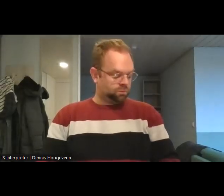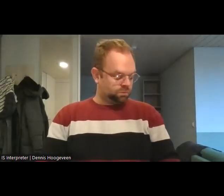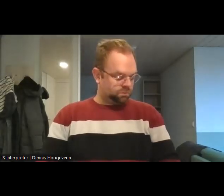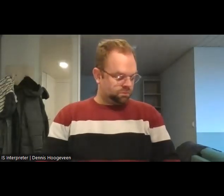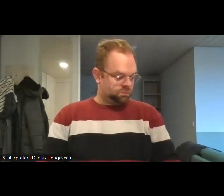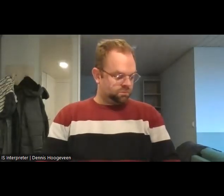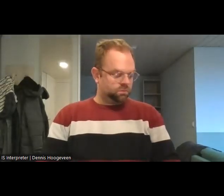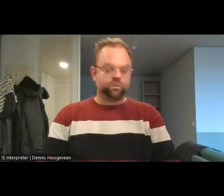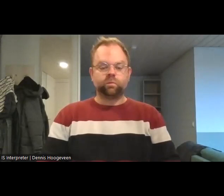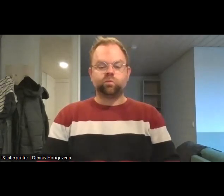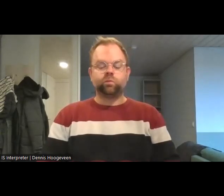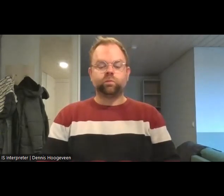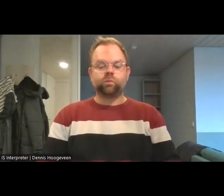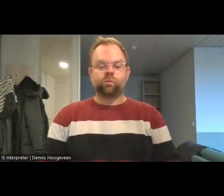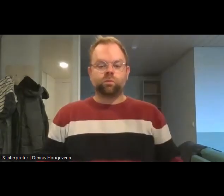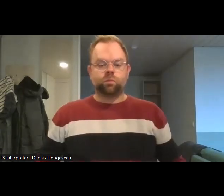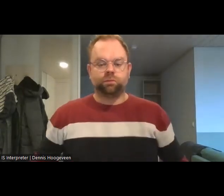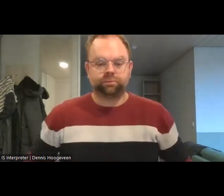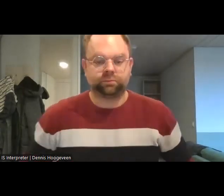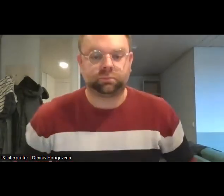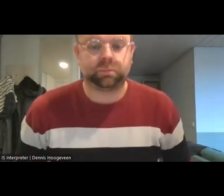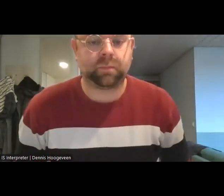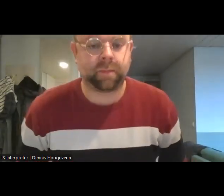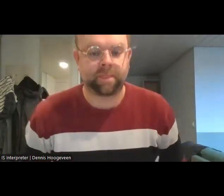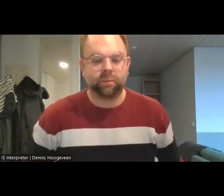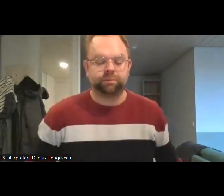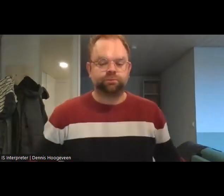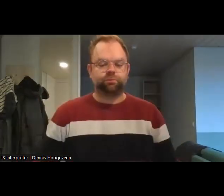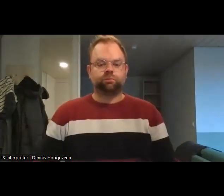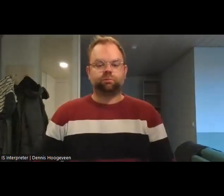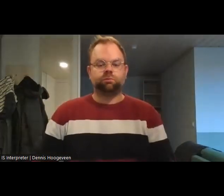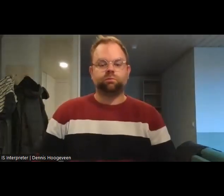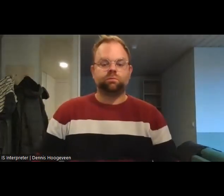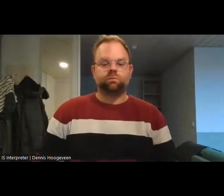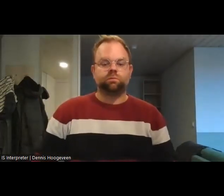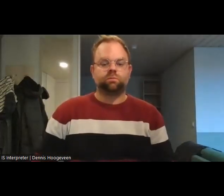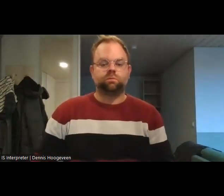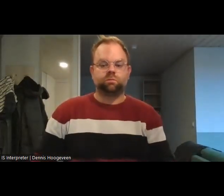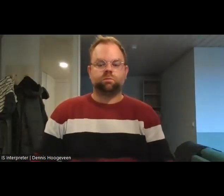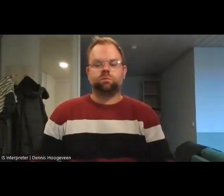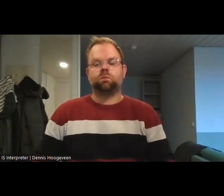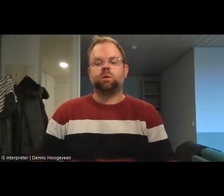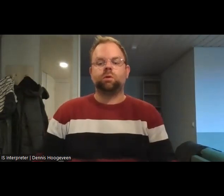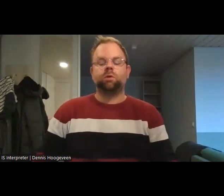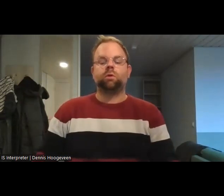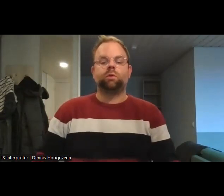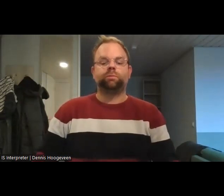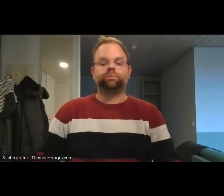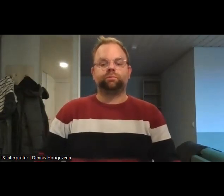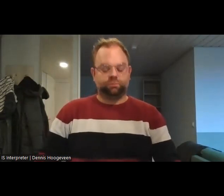One question, Alexandra, will you do a little introduction on accessibility in the, so